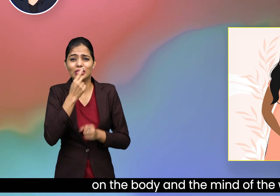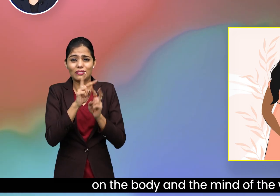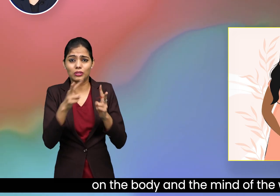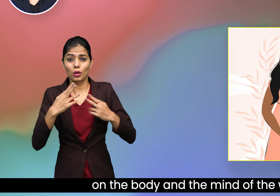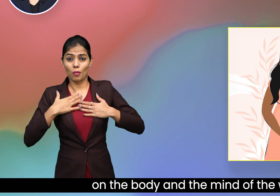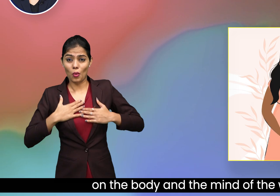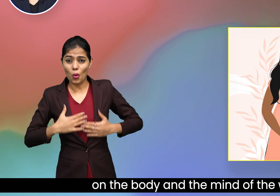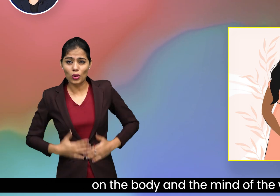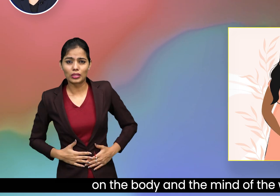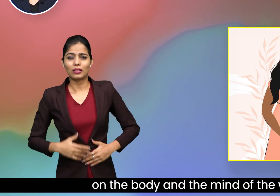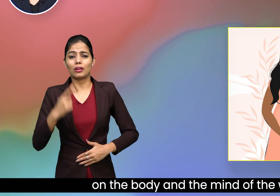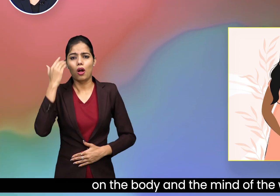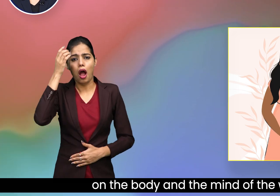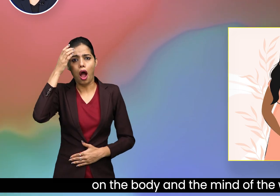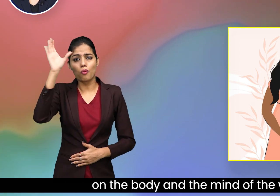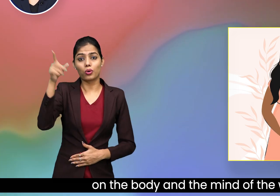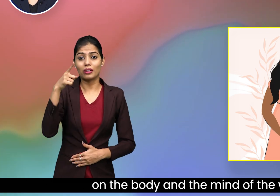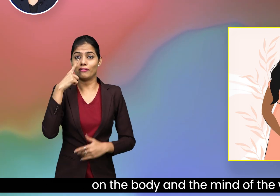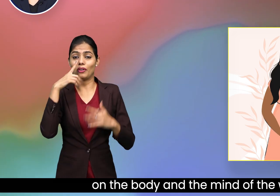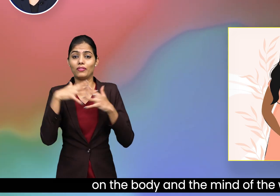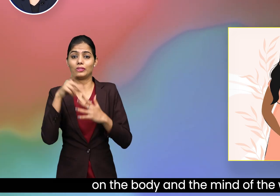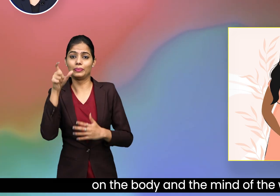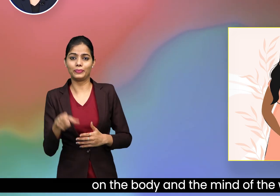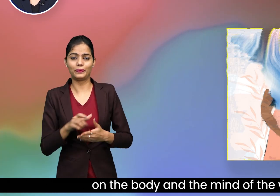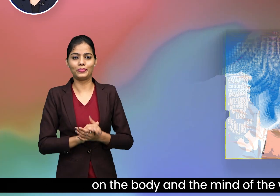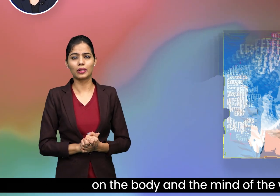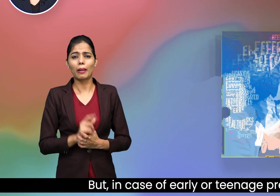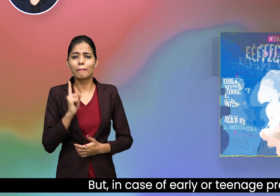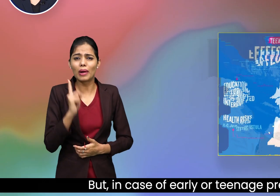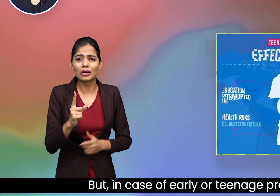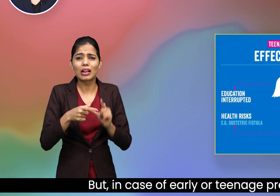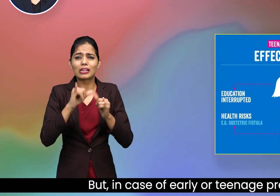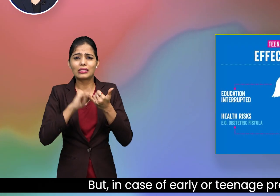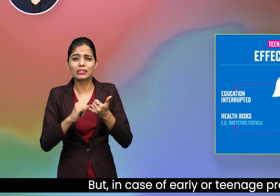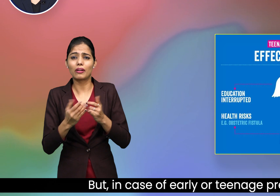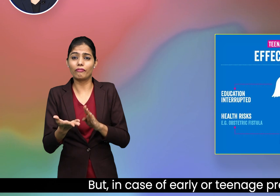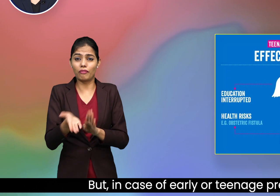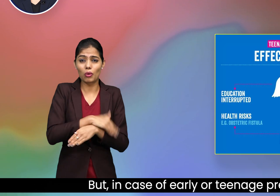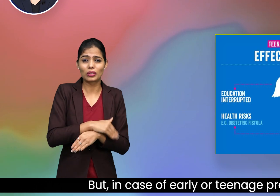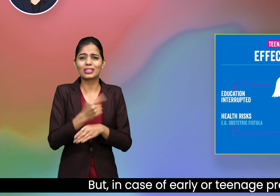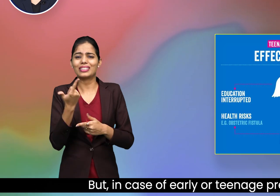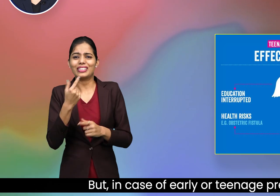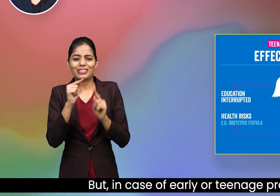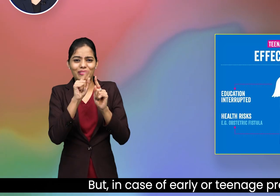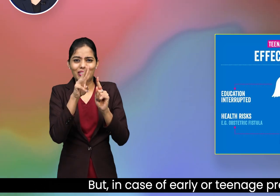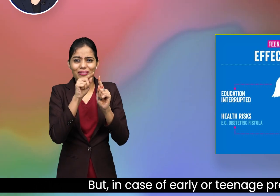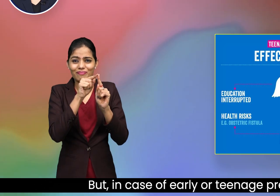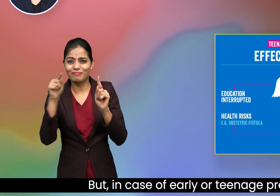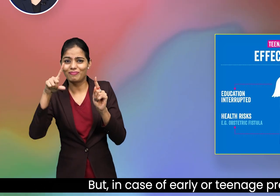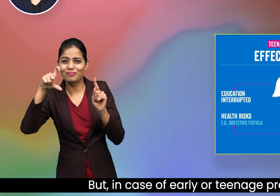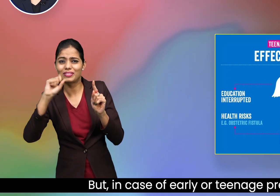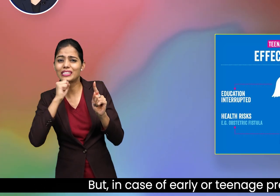body and the mind of the woman. But in case of early or